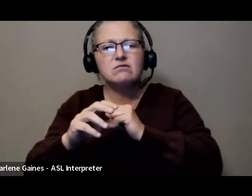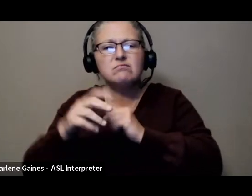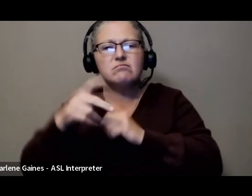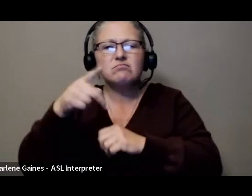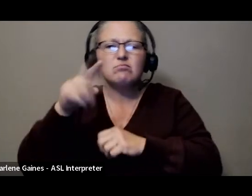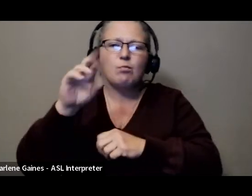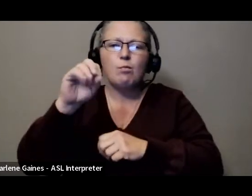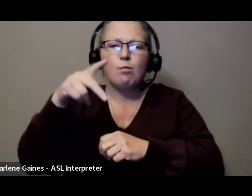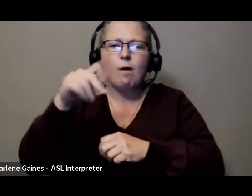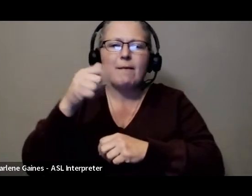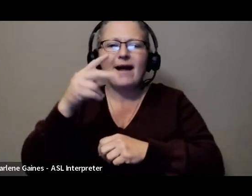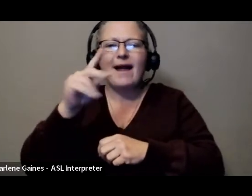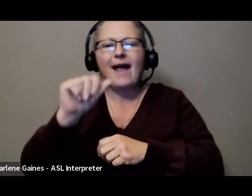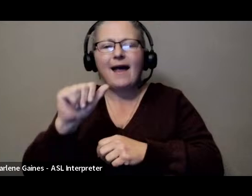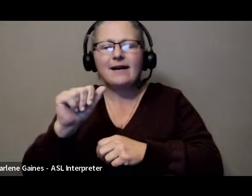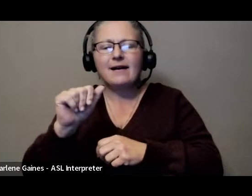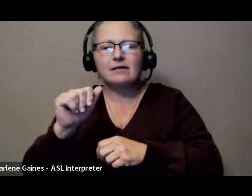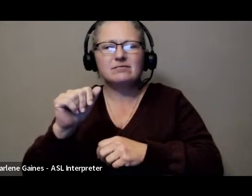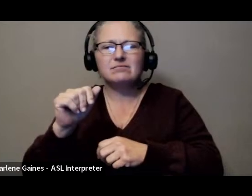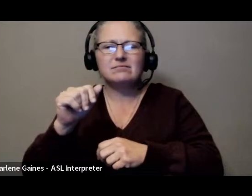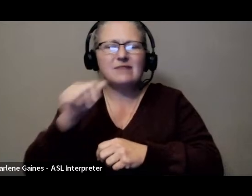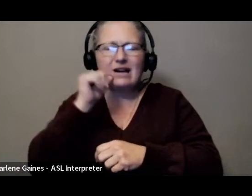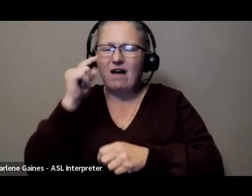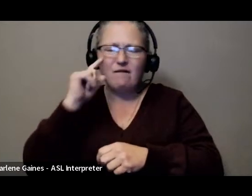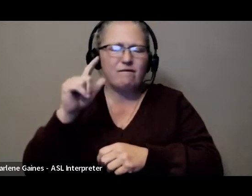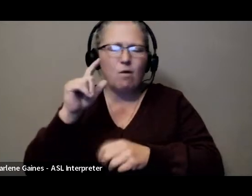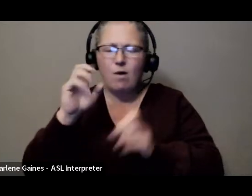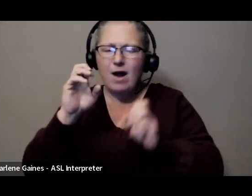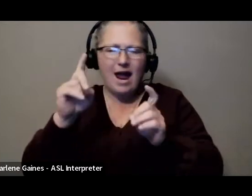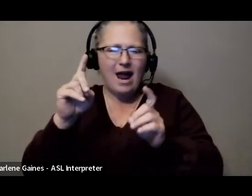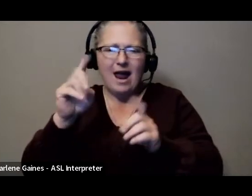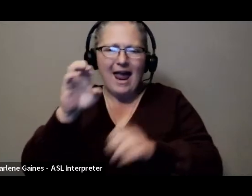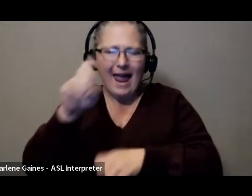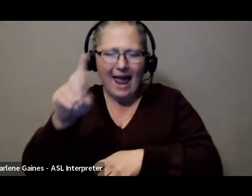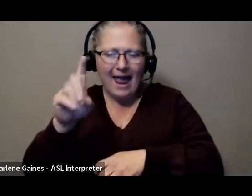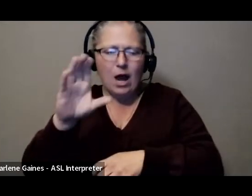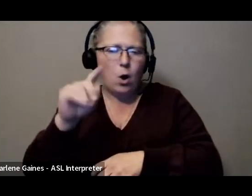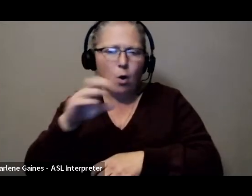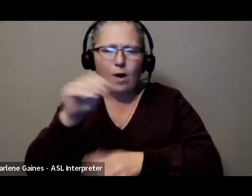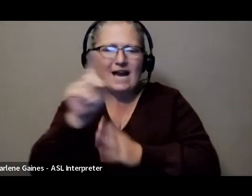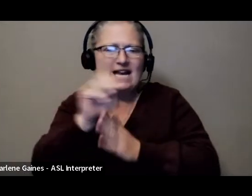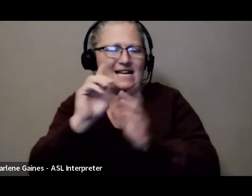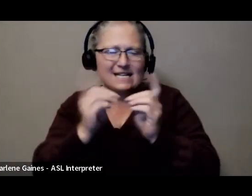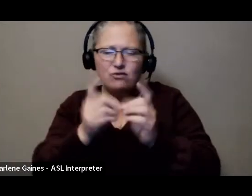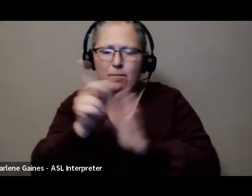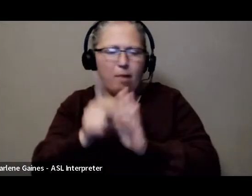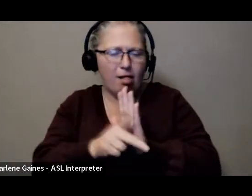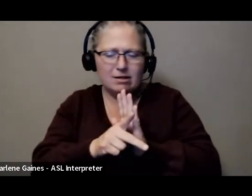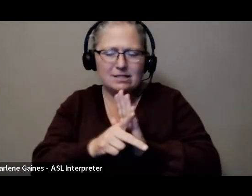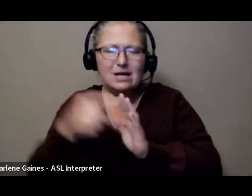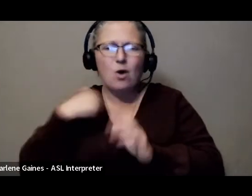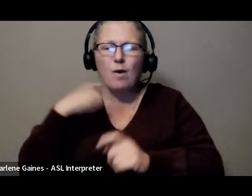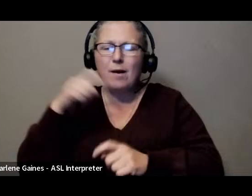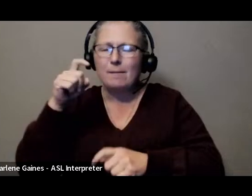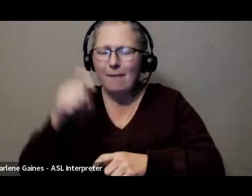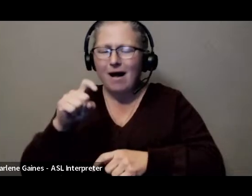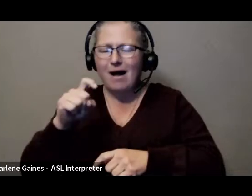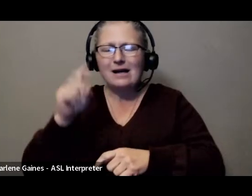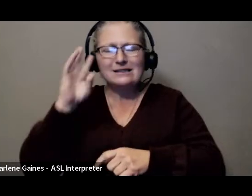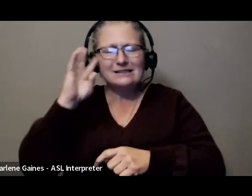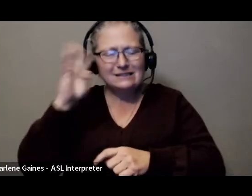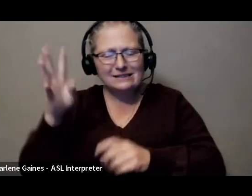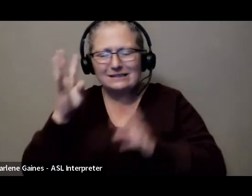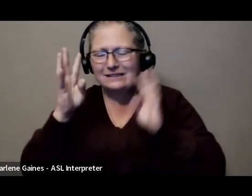not per the ed code. It's not per district policy. One thing that we gotta come up with